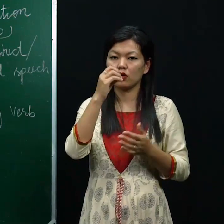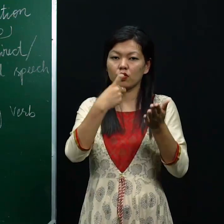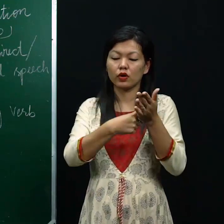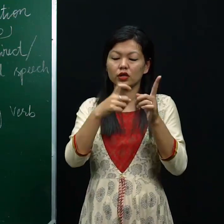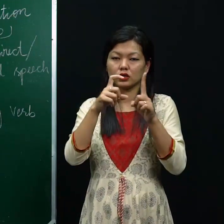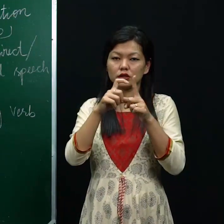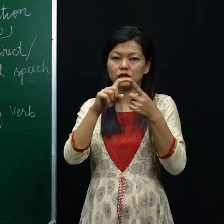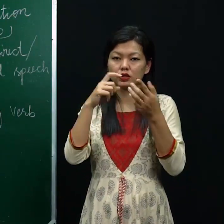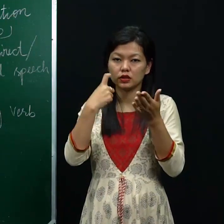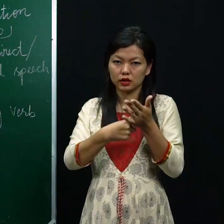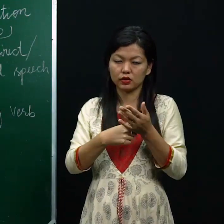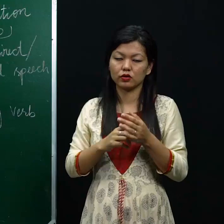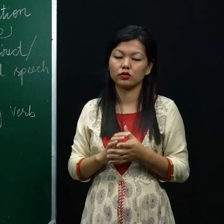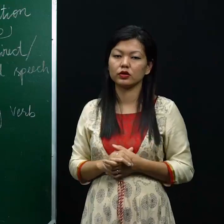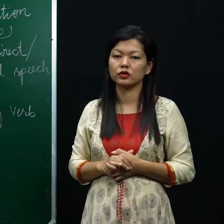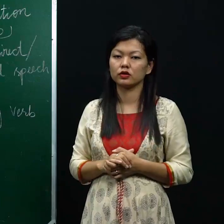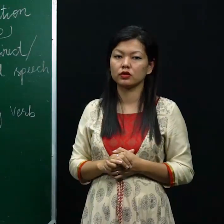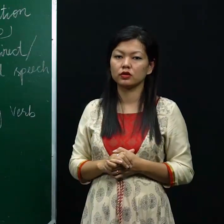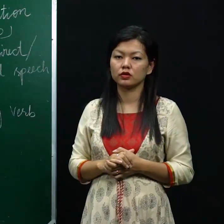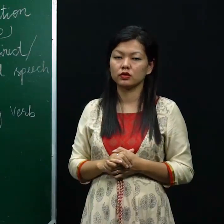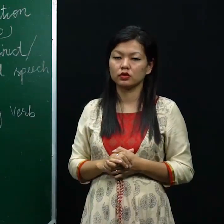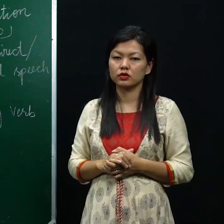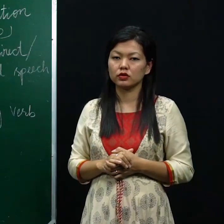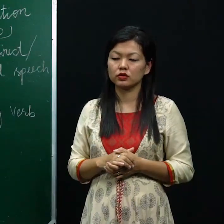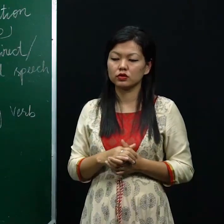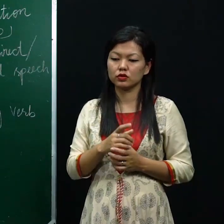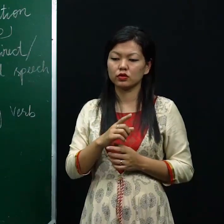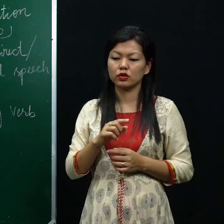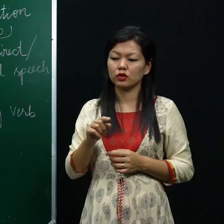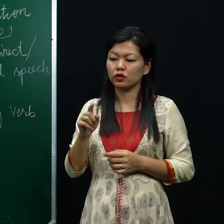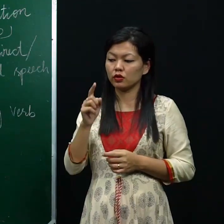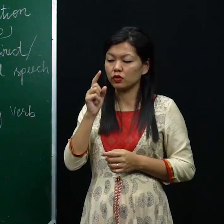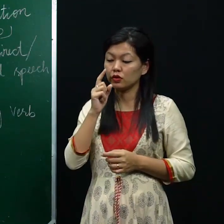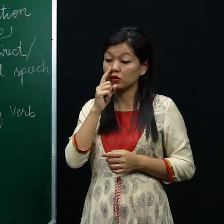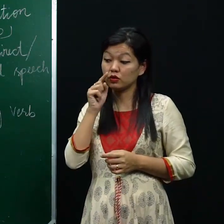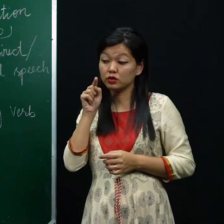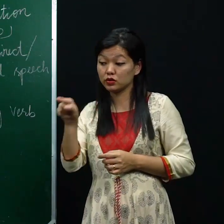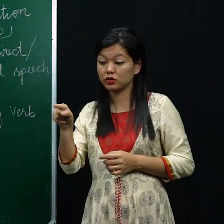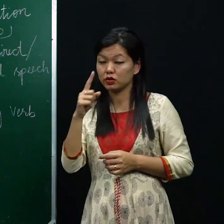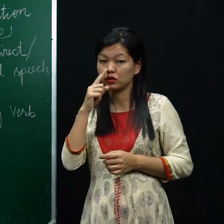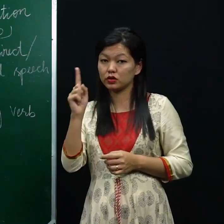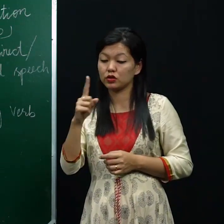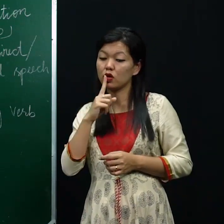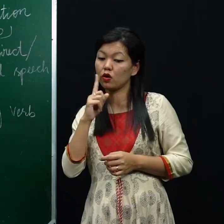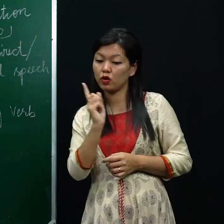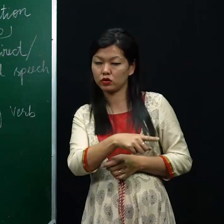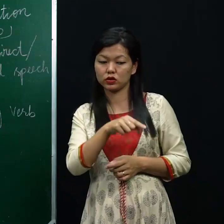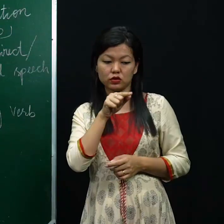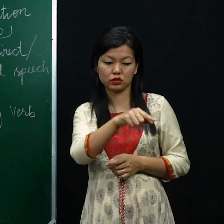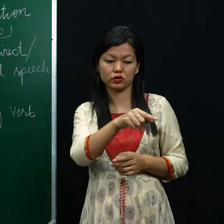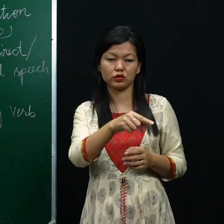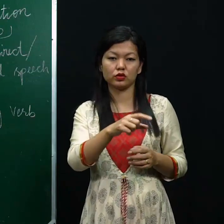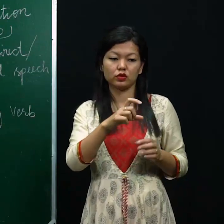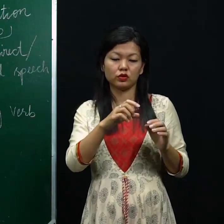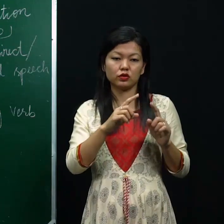sentences which deals with order, you have to say, she ordered me to go out of the room immediately. So the reporting verb